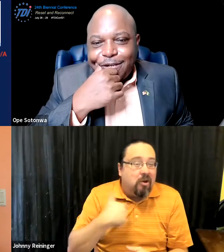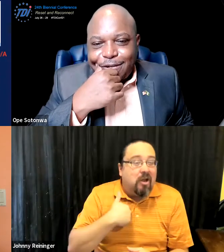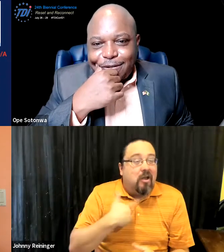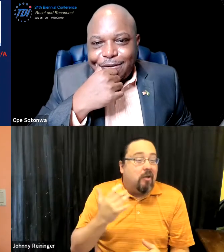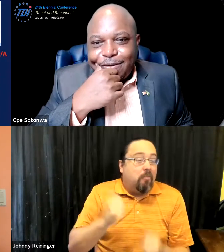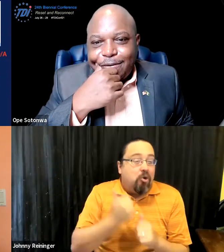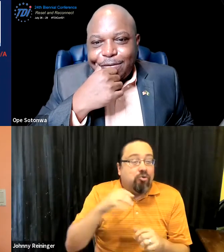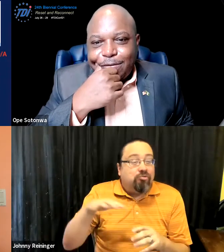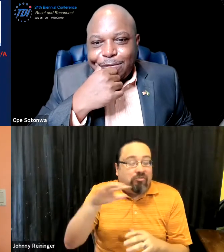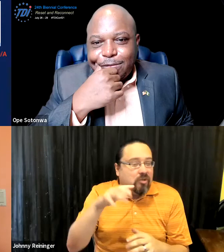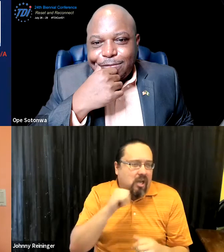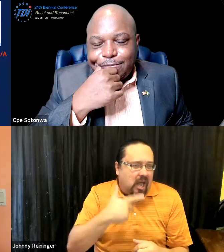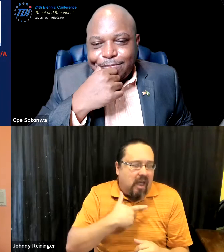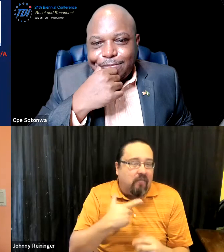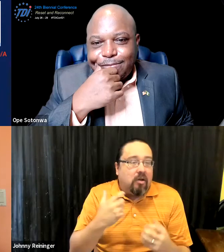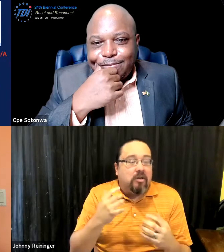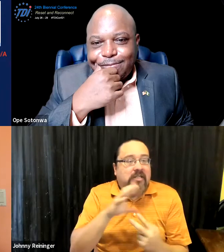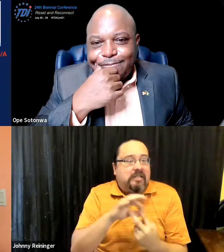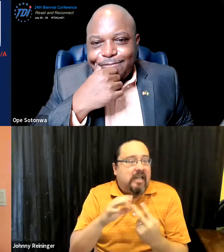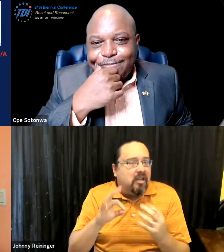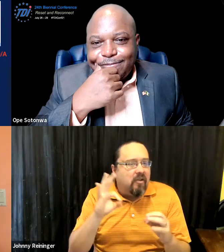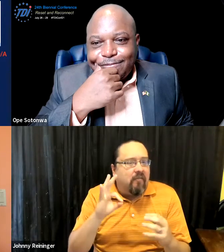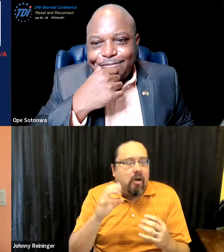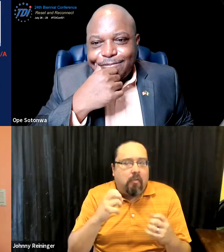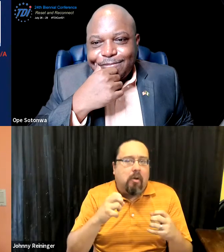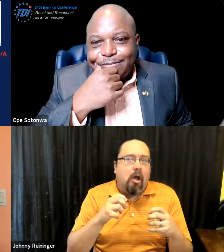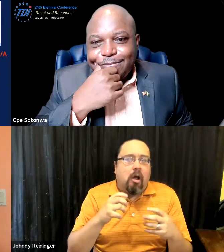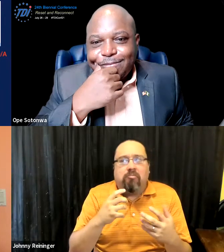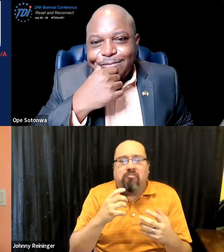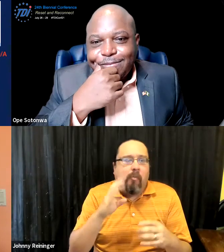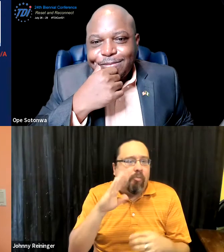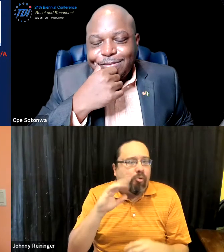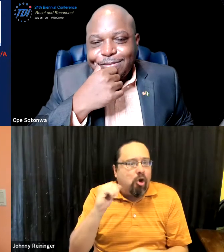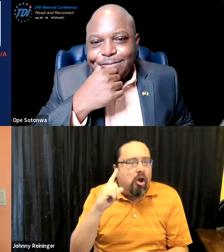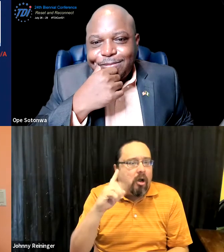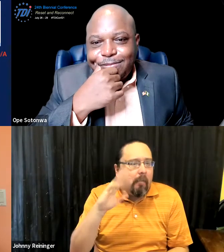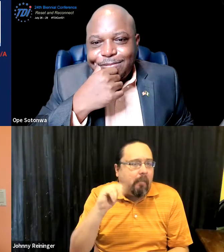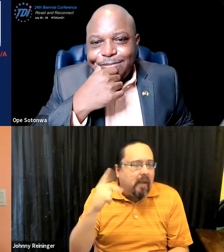And we call it Indian country. And most of us don't have